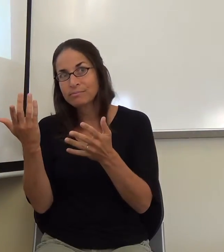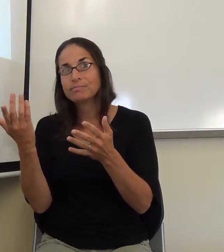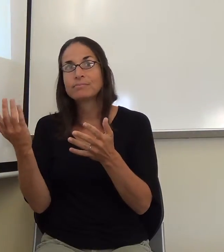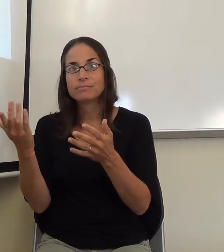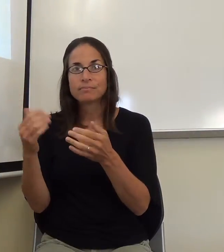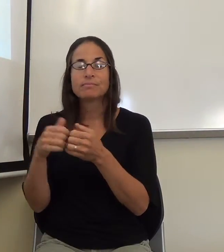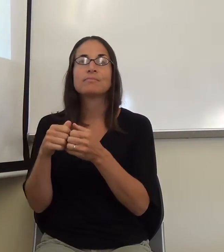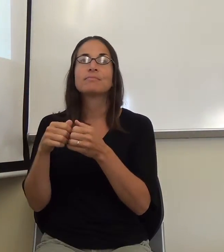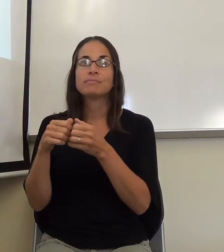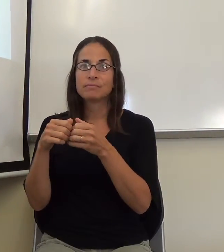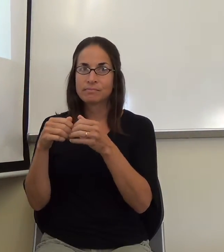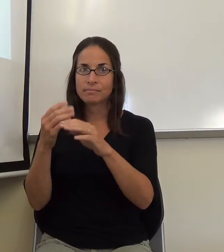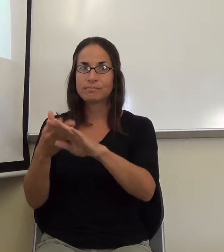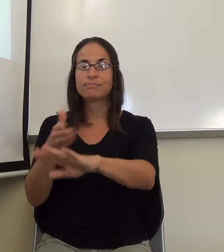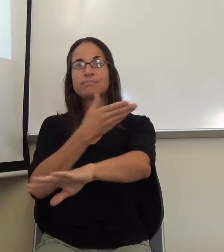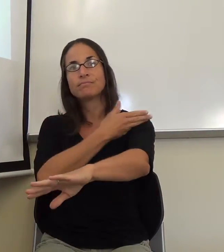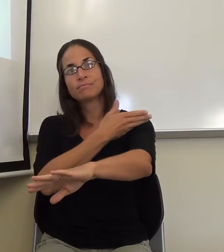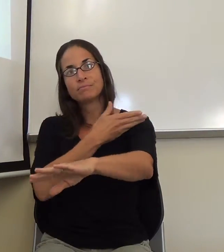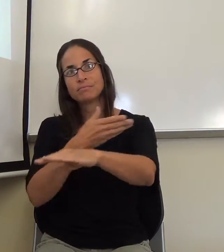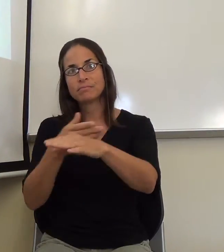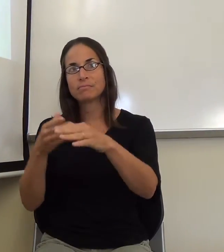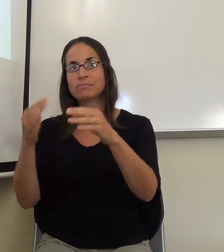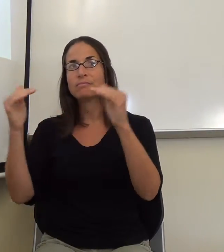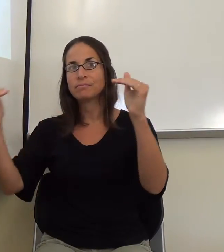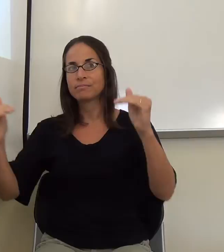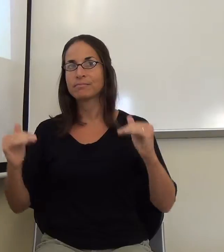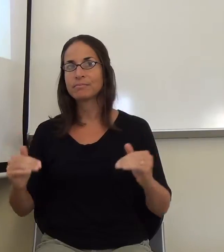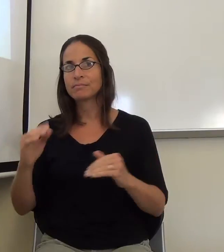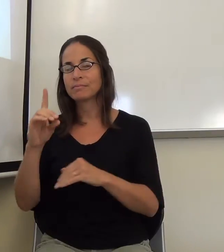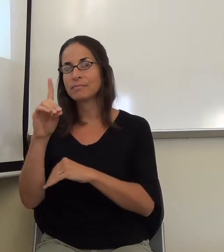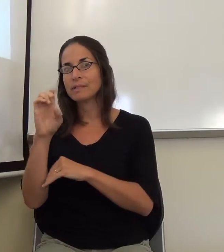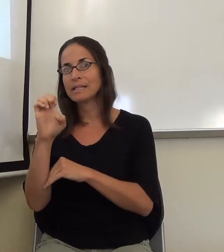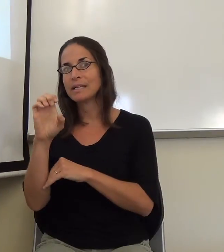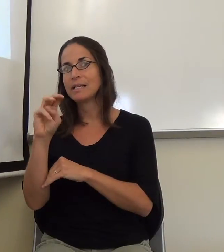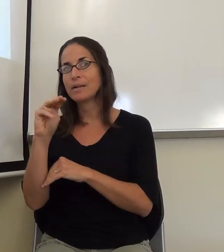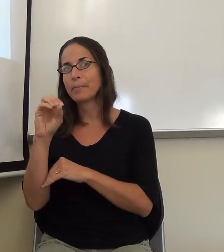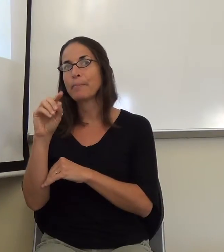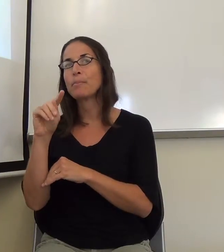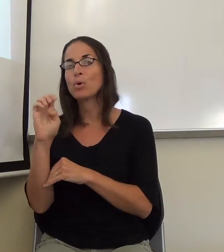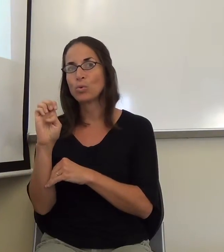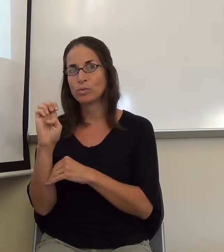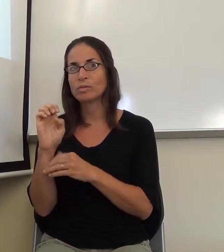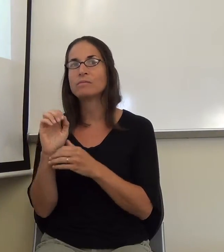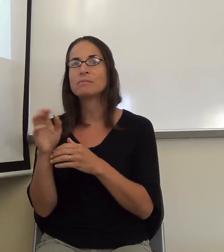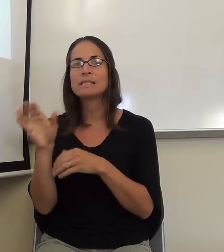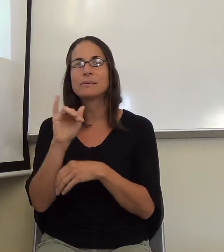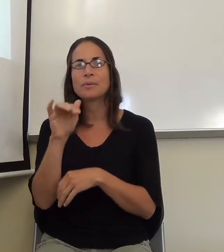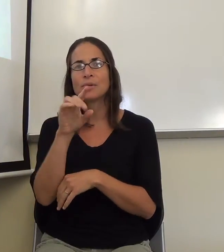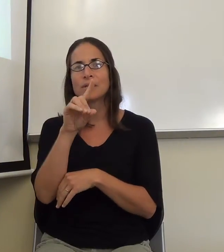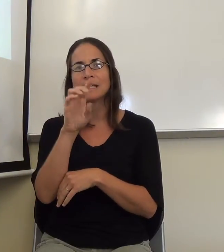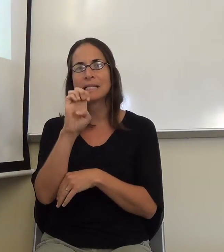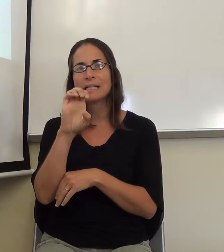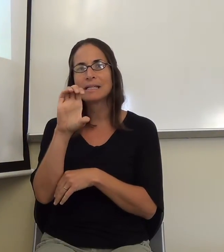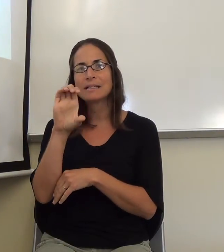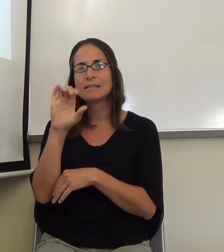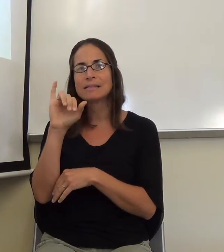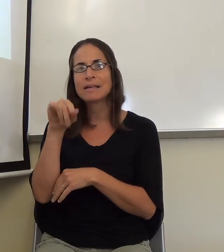goes forward, demote, again, there's that D, like decipher, you put them